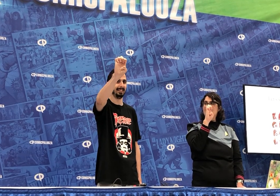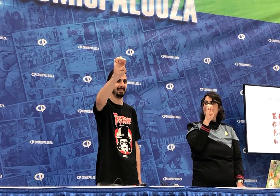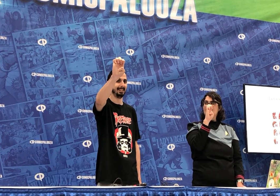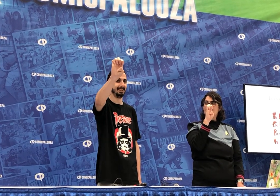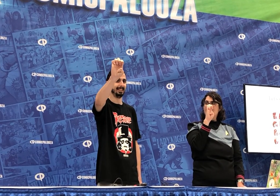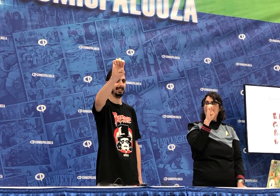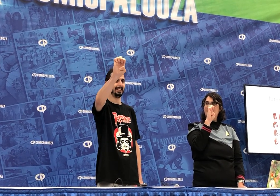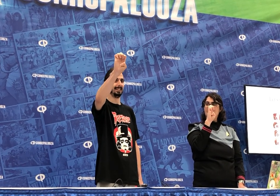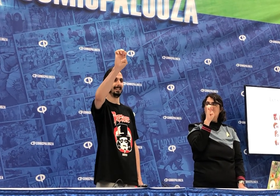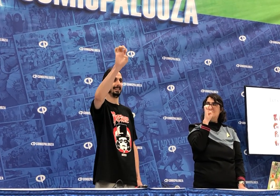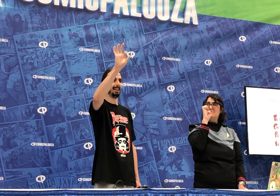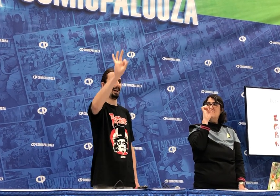F,